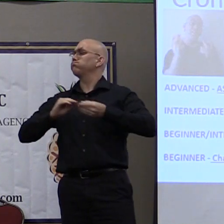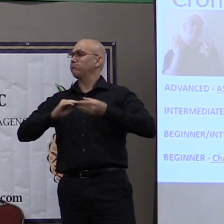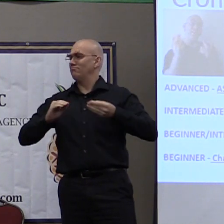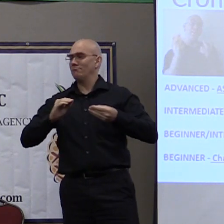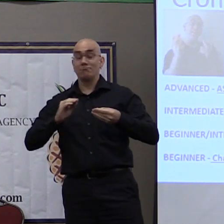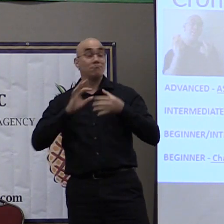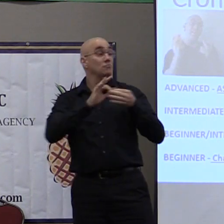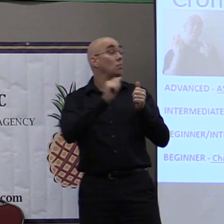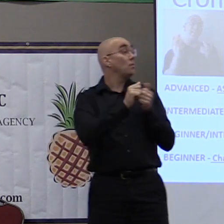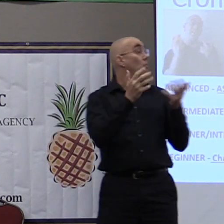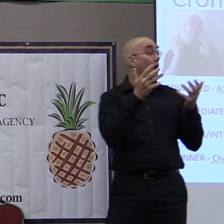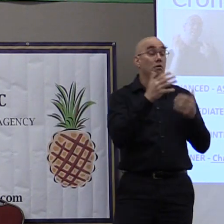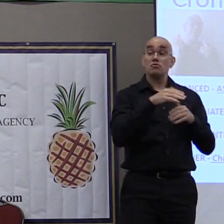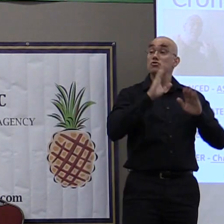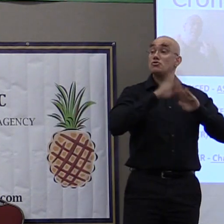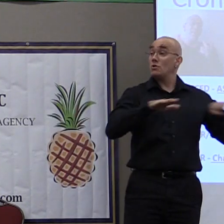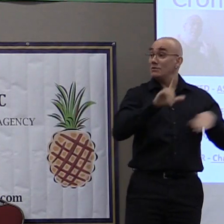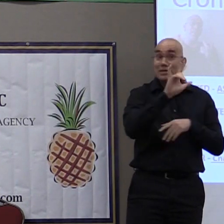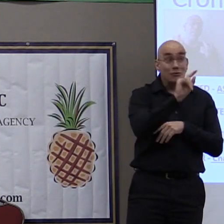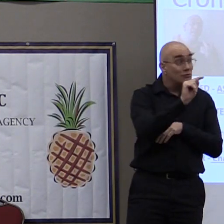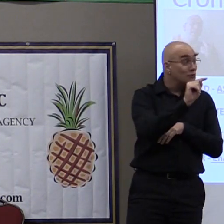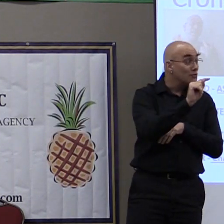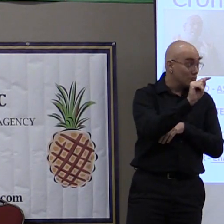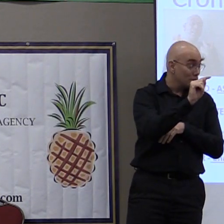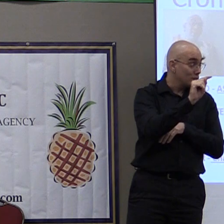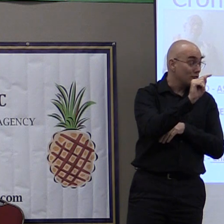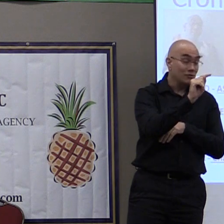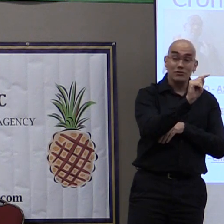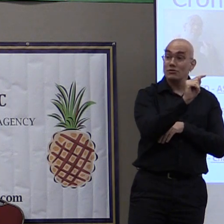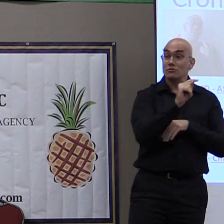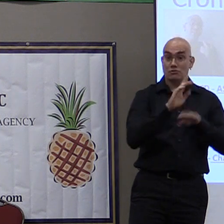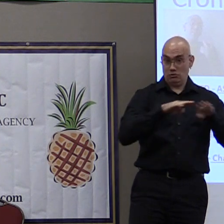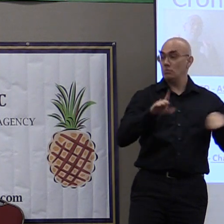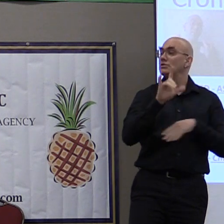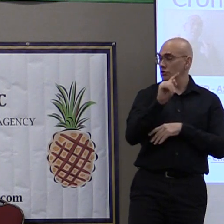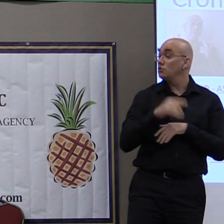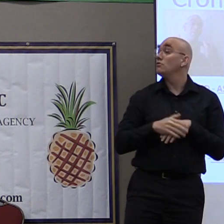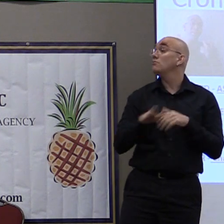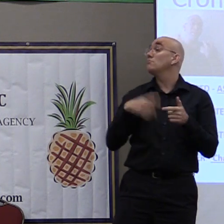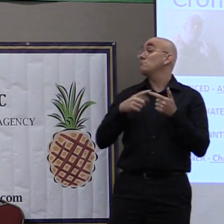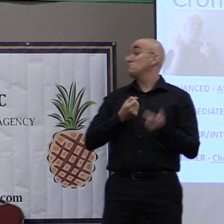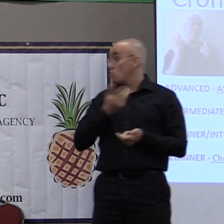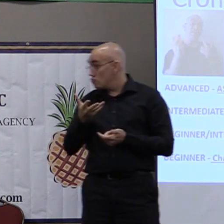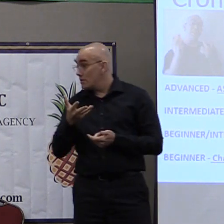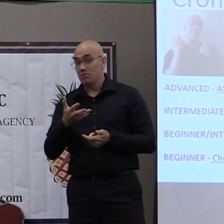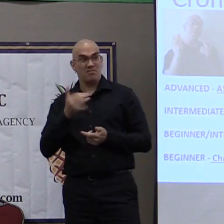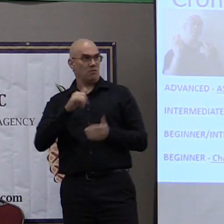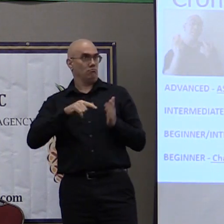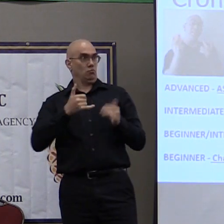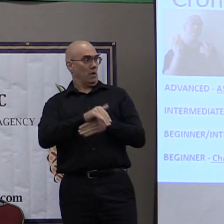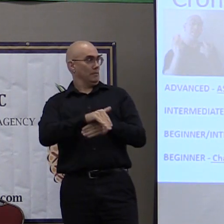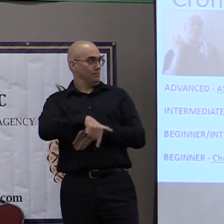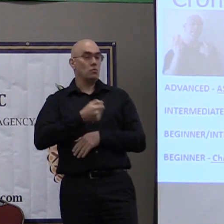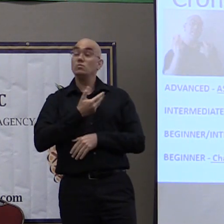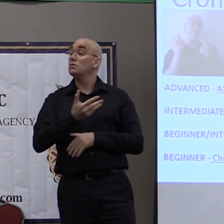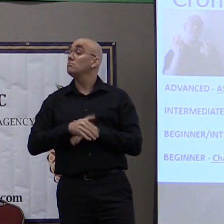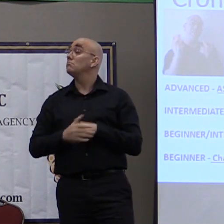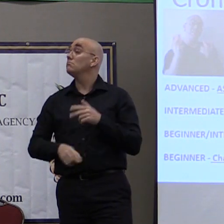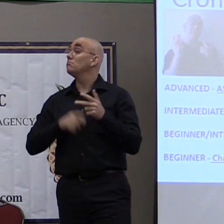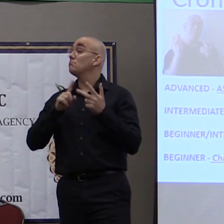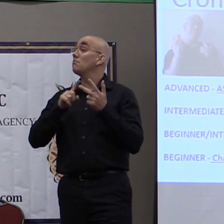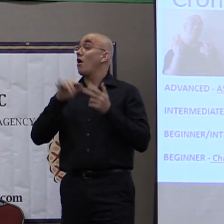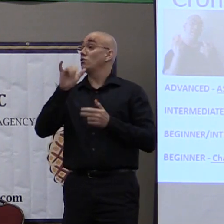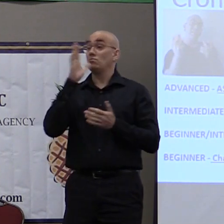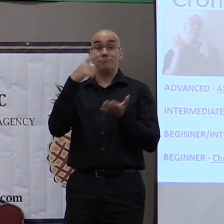information if you want to know that, or how to actually story tell. Related to children's literature, poetry, that'll